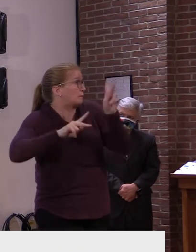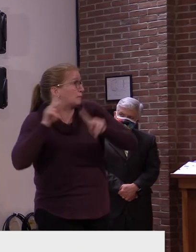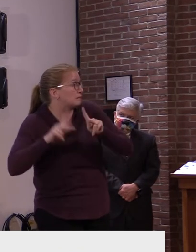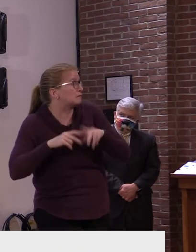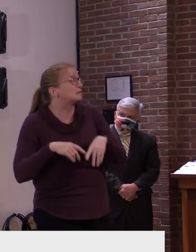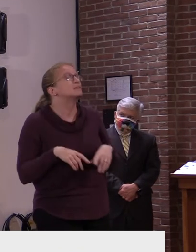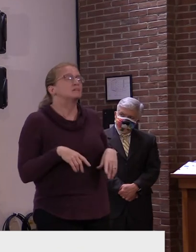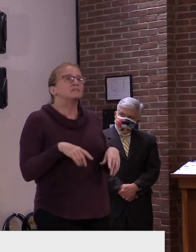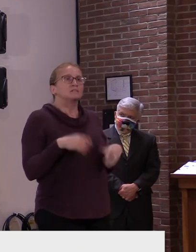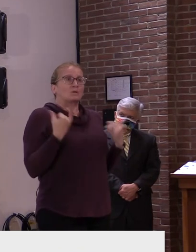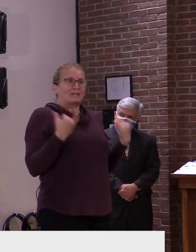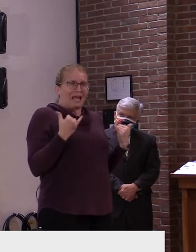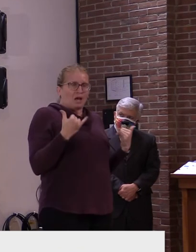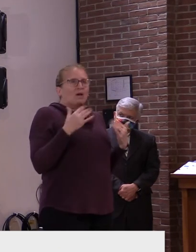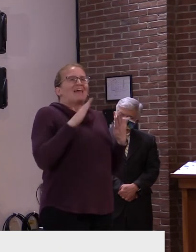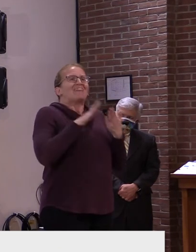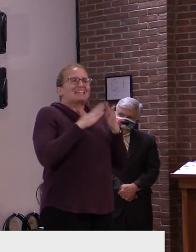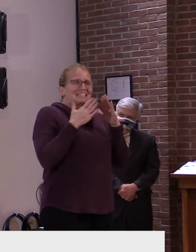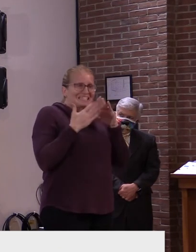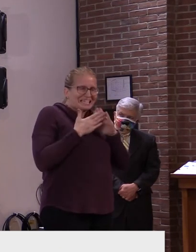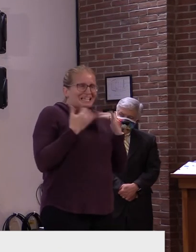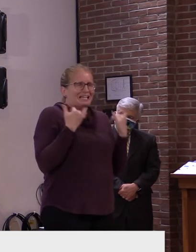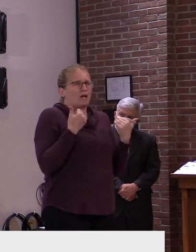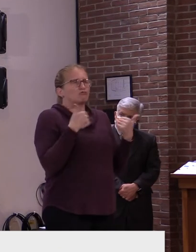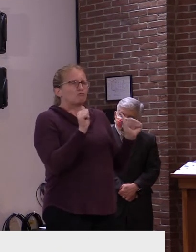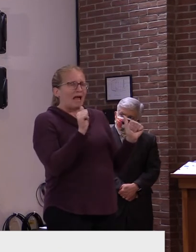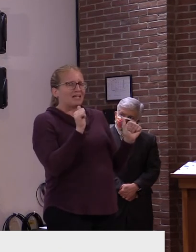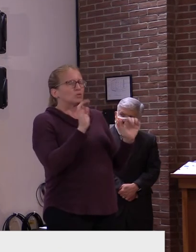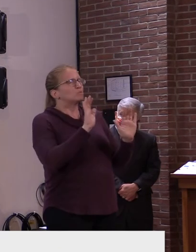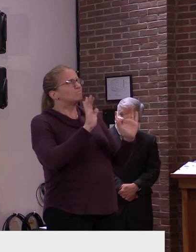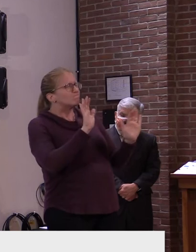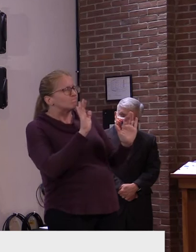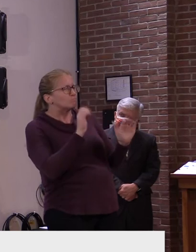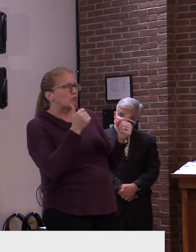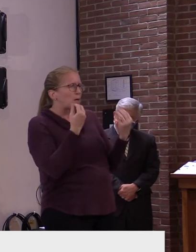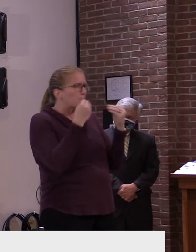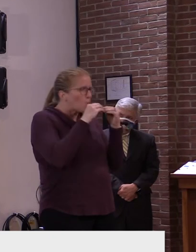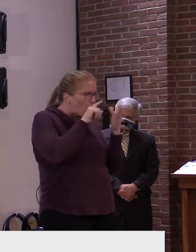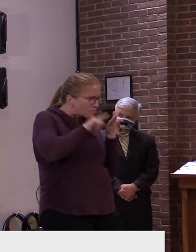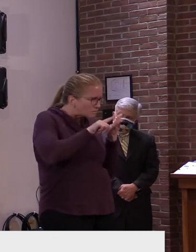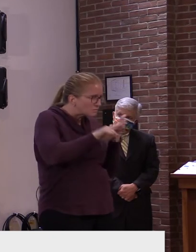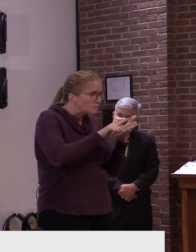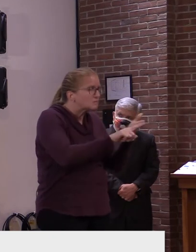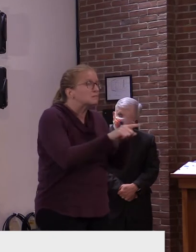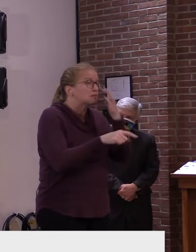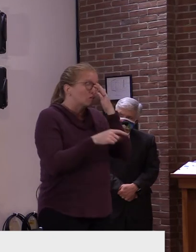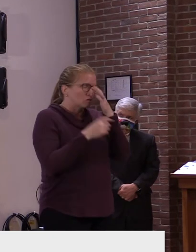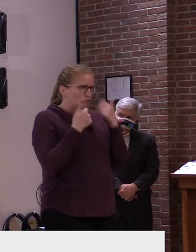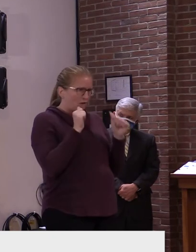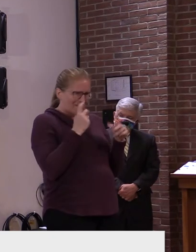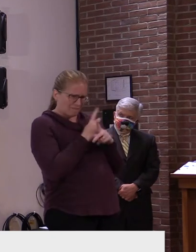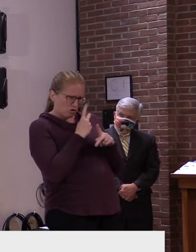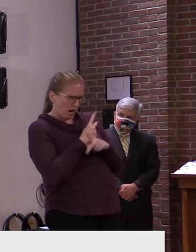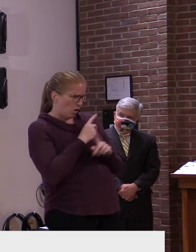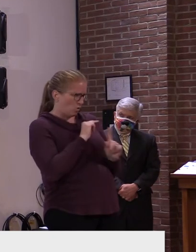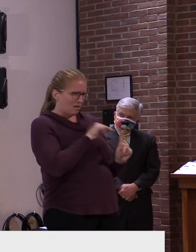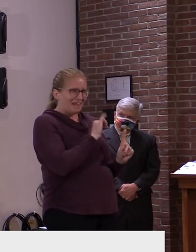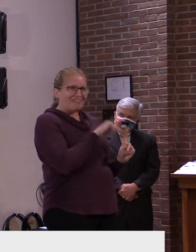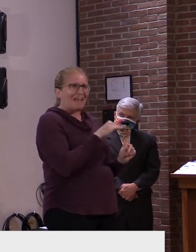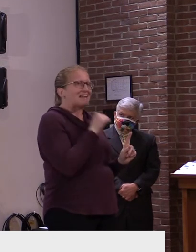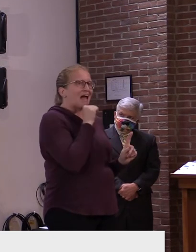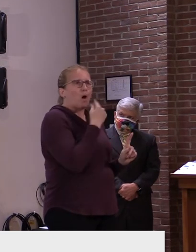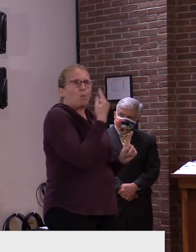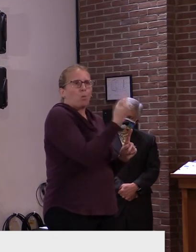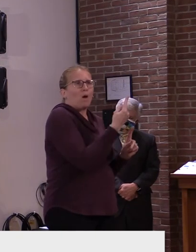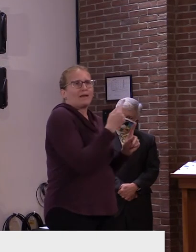instead of just have it from one wastewater plant have it uh from what locations in the community are feeding into that